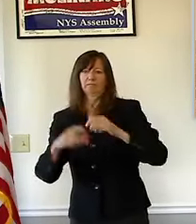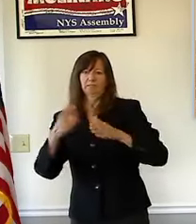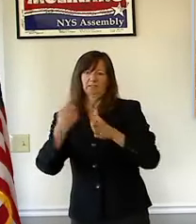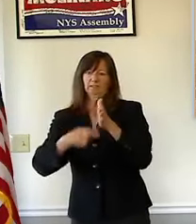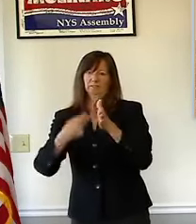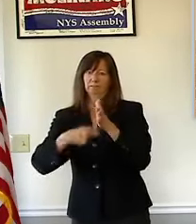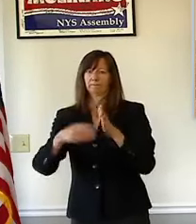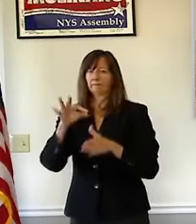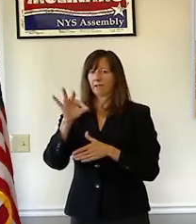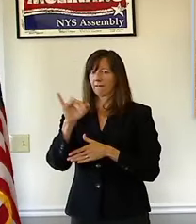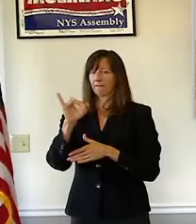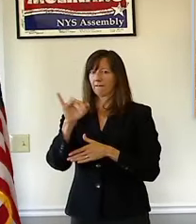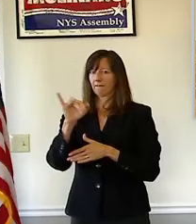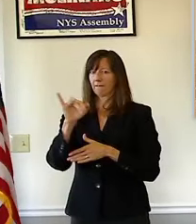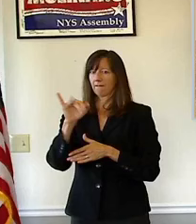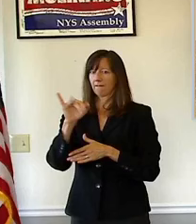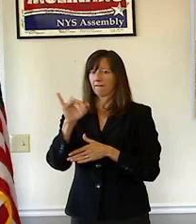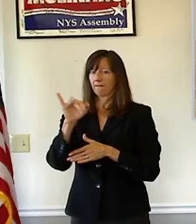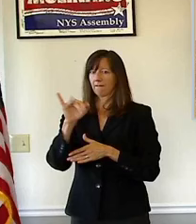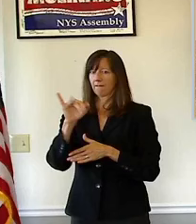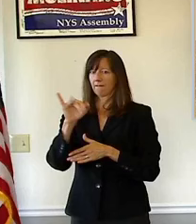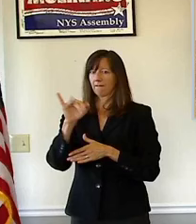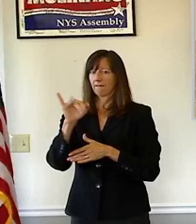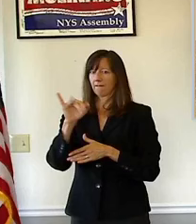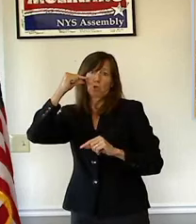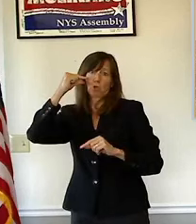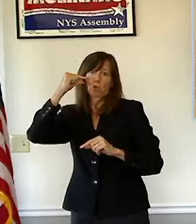but nevertheless, that was the governor's announcement today.